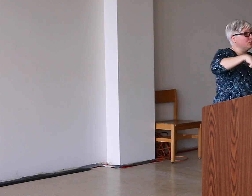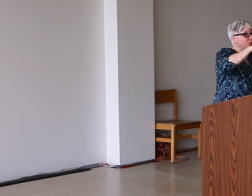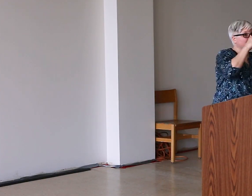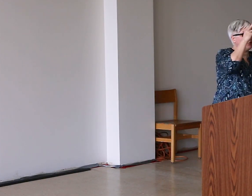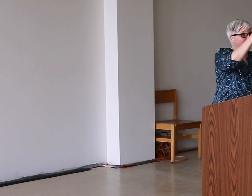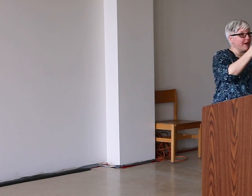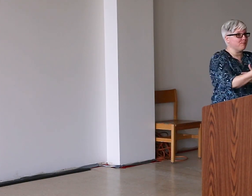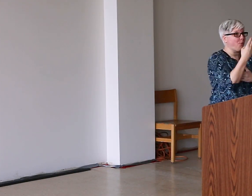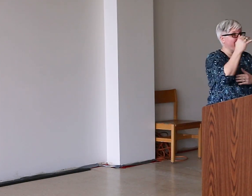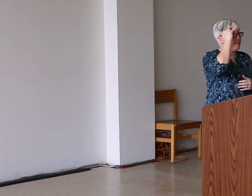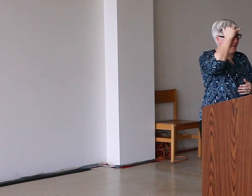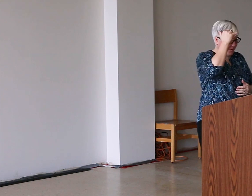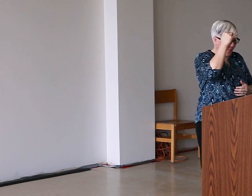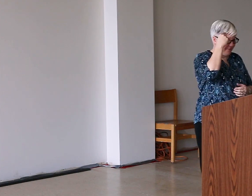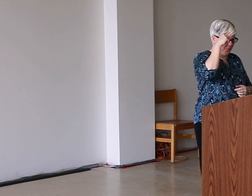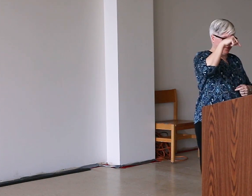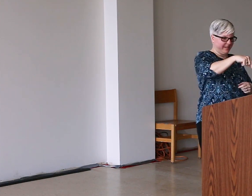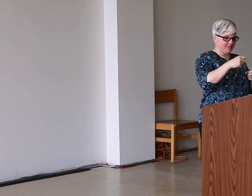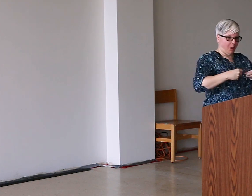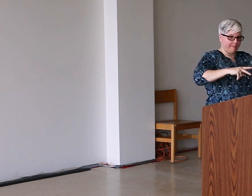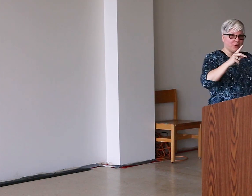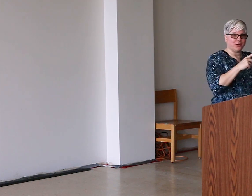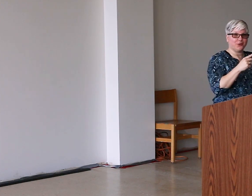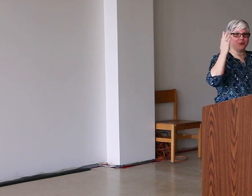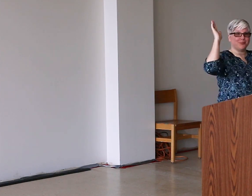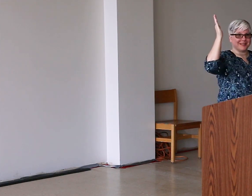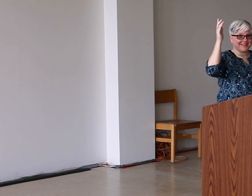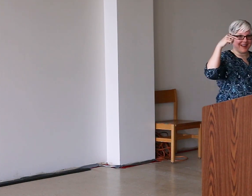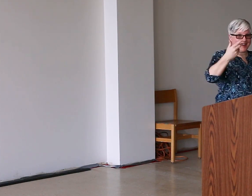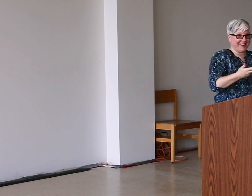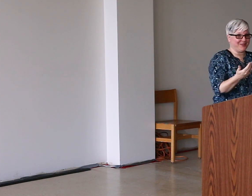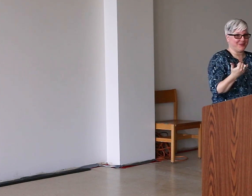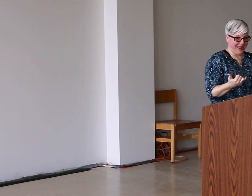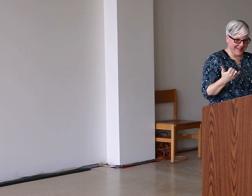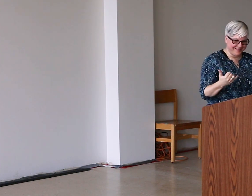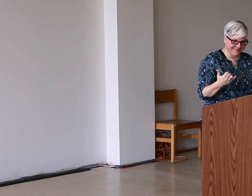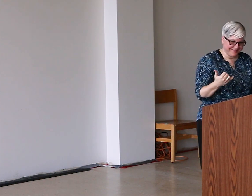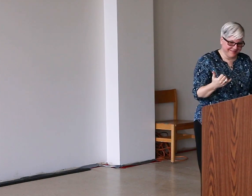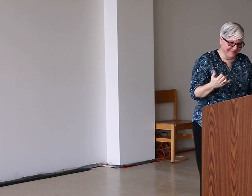my gratitude and my thanks to Creative Morning Buffalo for this opportunity to present here today.